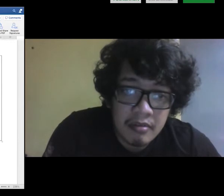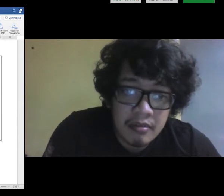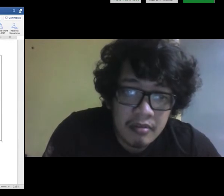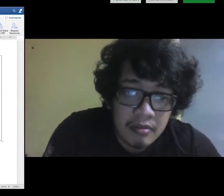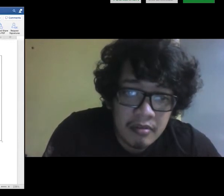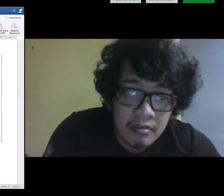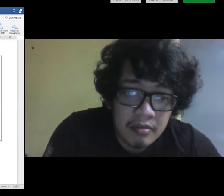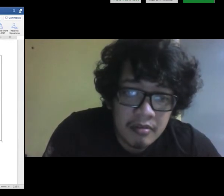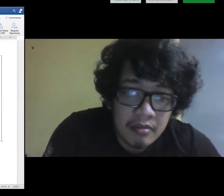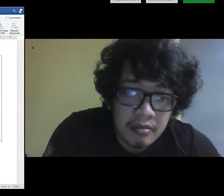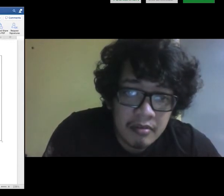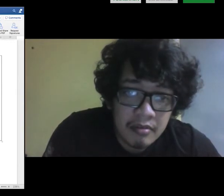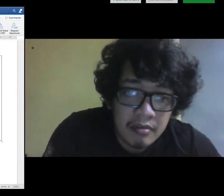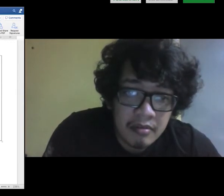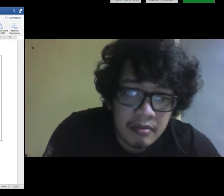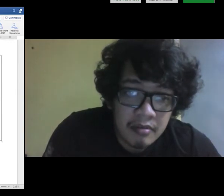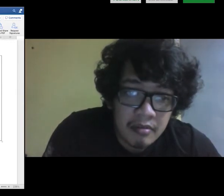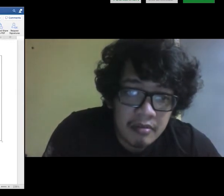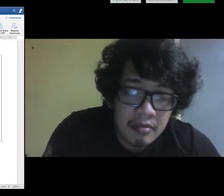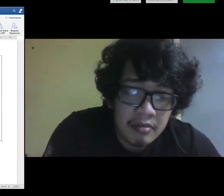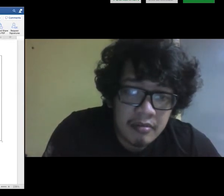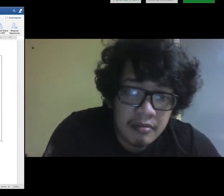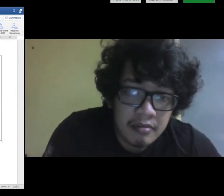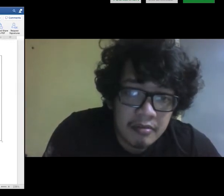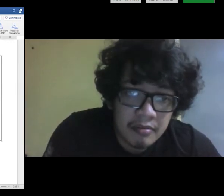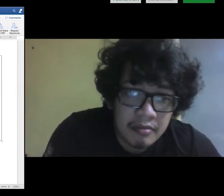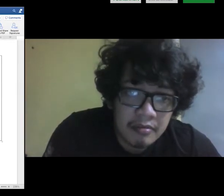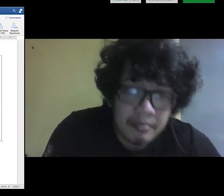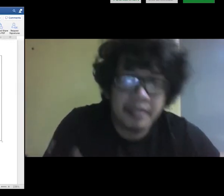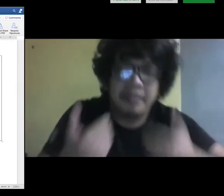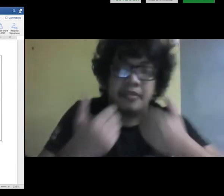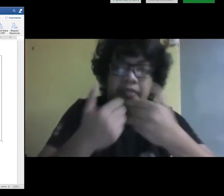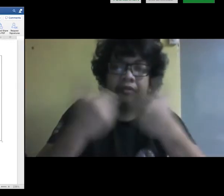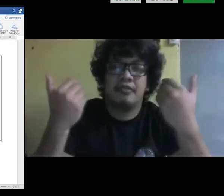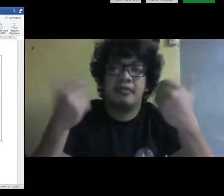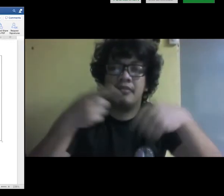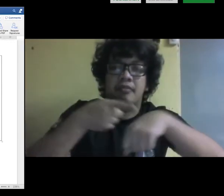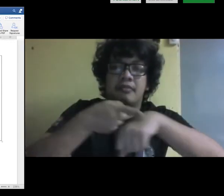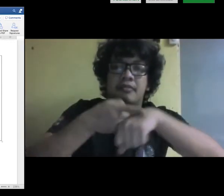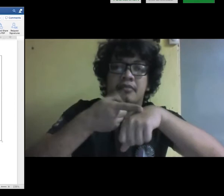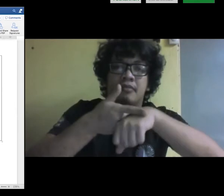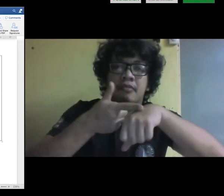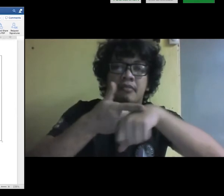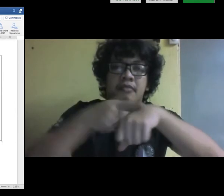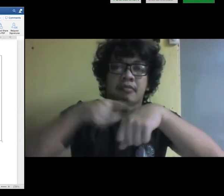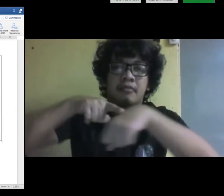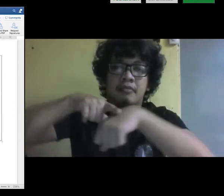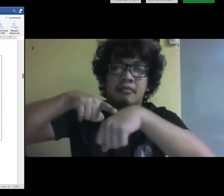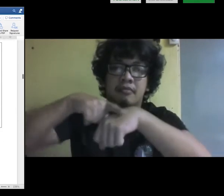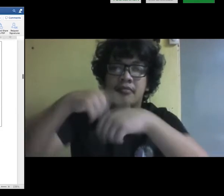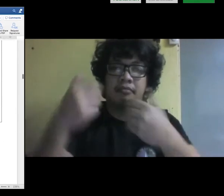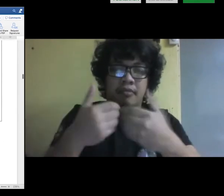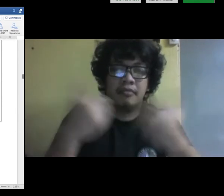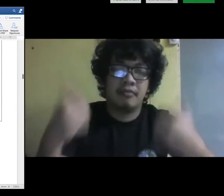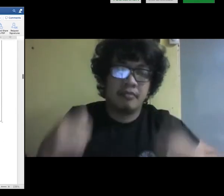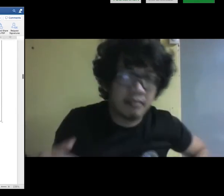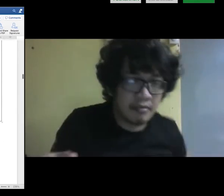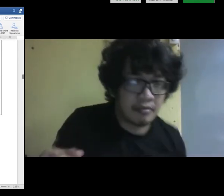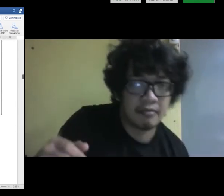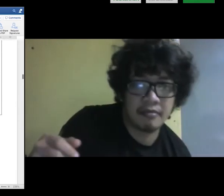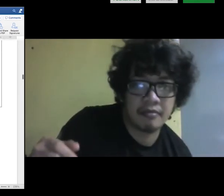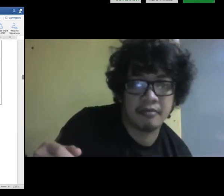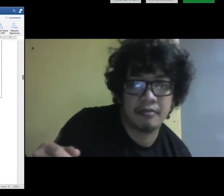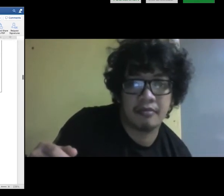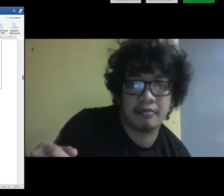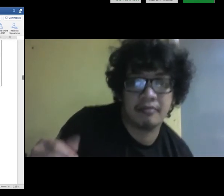Same thing, or so just a different variation. It's Yeah. same. Should I do two separate signs or? Like